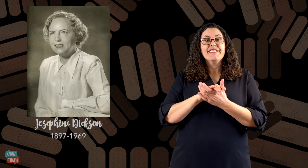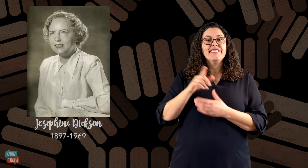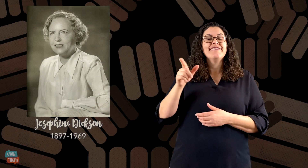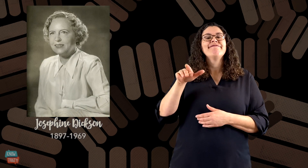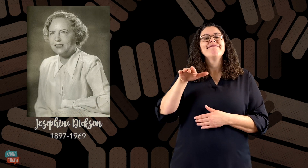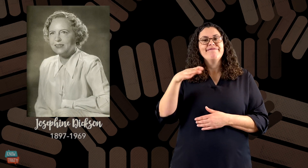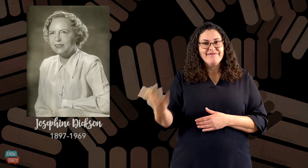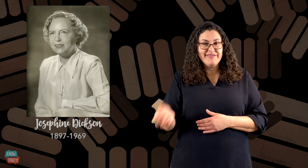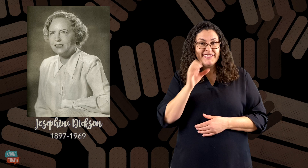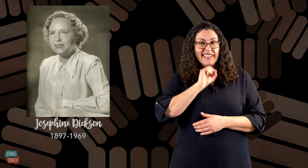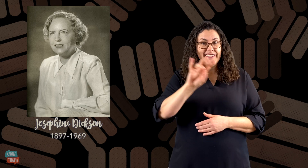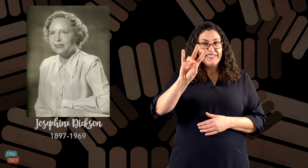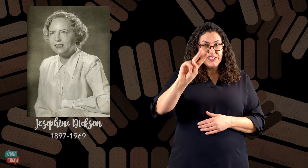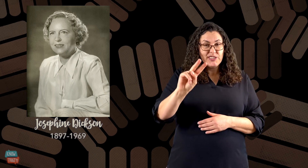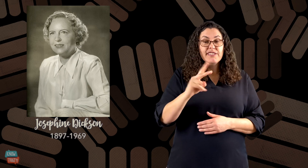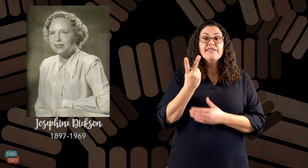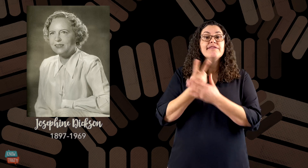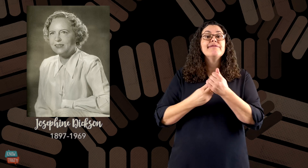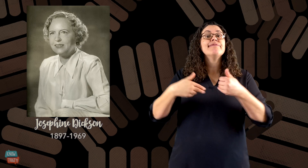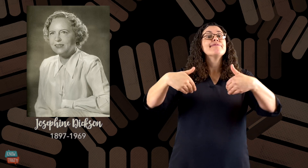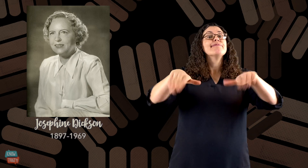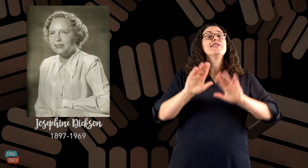his wife Josephine died at 72,